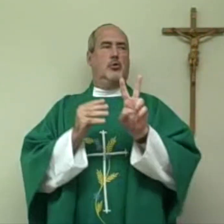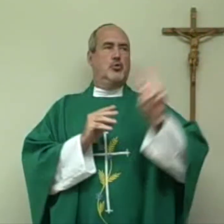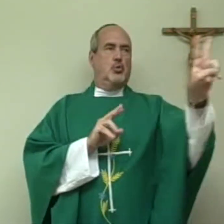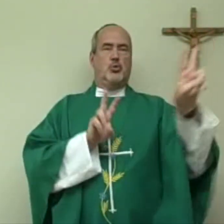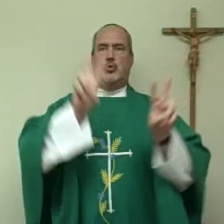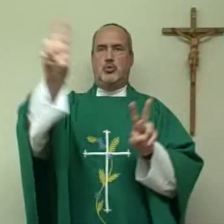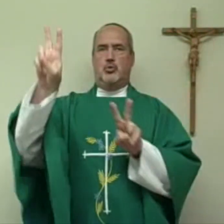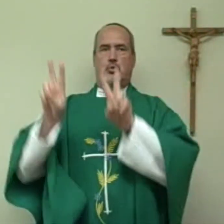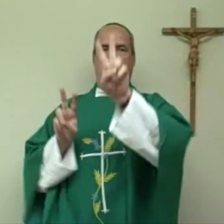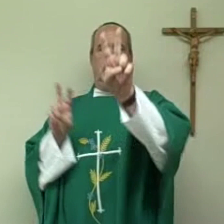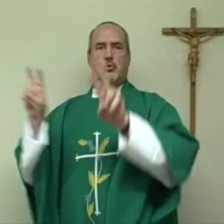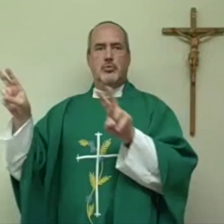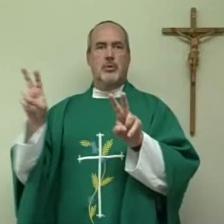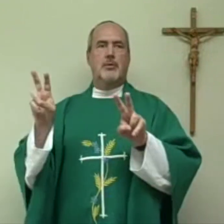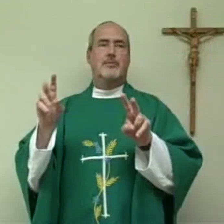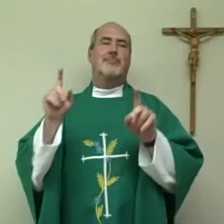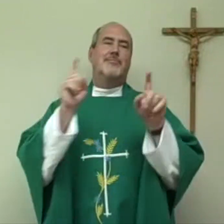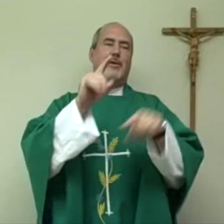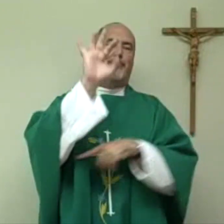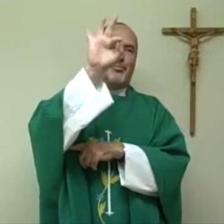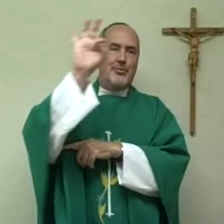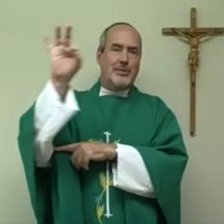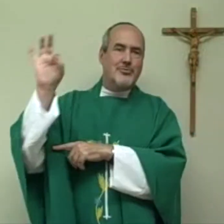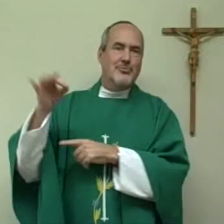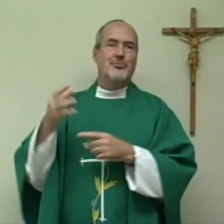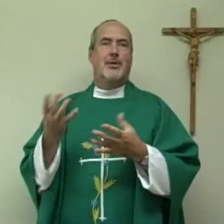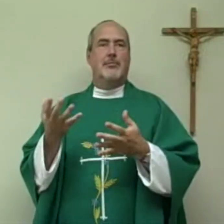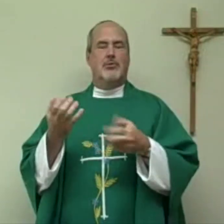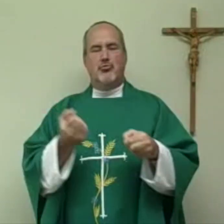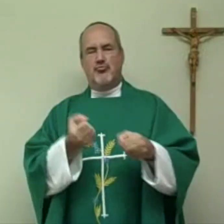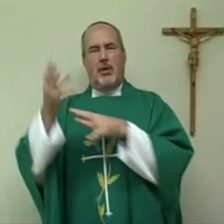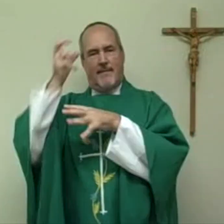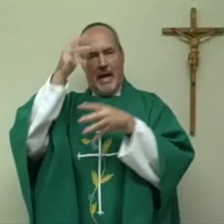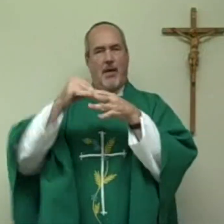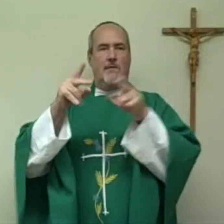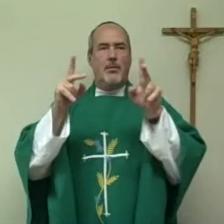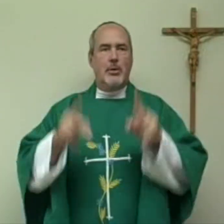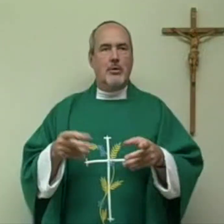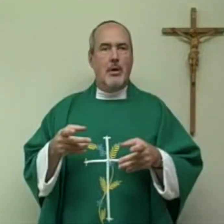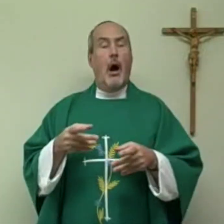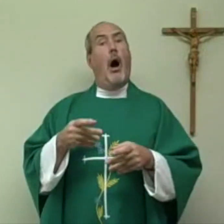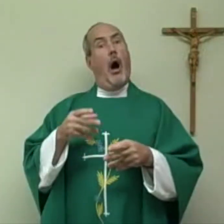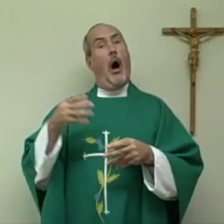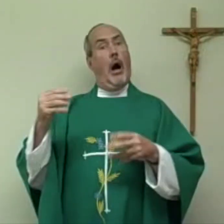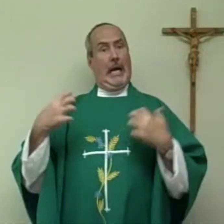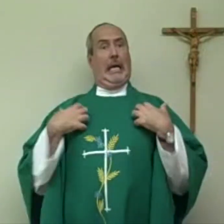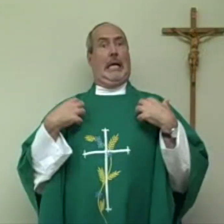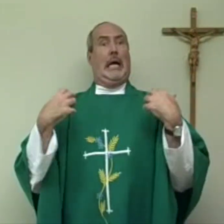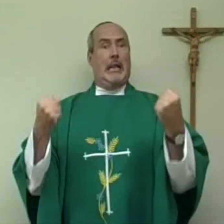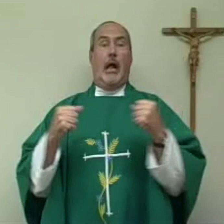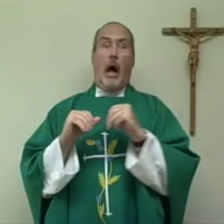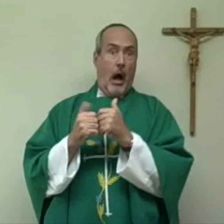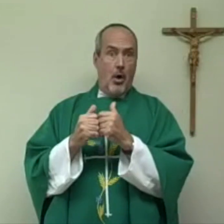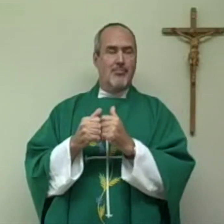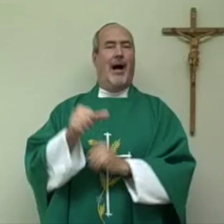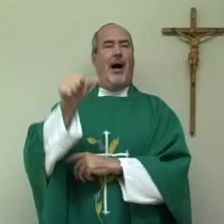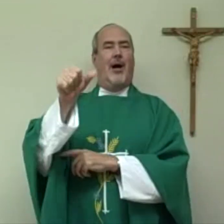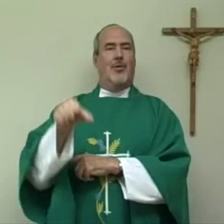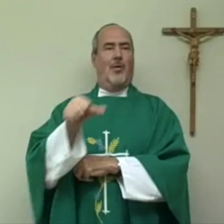Today, the gospel speaks of Jesus sending the apostles out two by two to preach and to drive out the devil and to